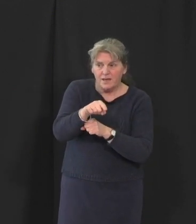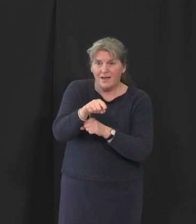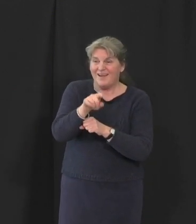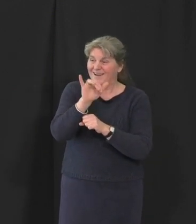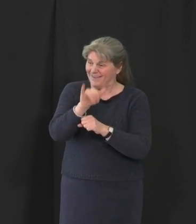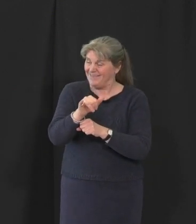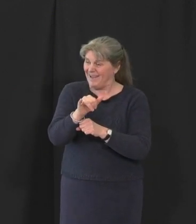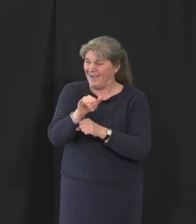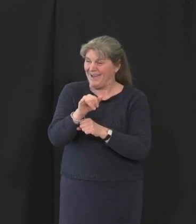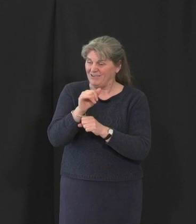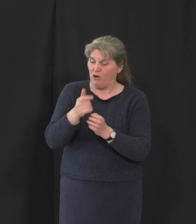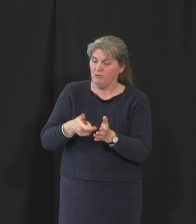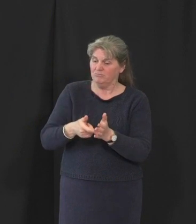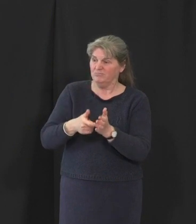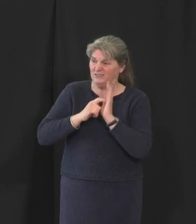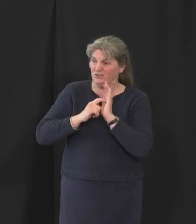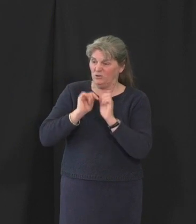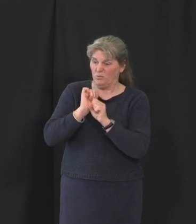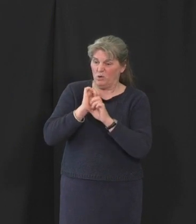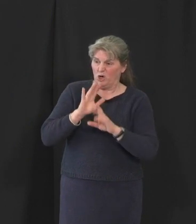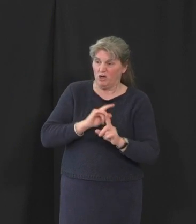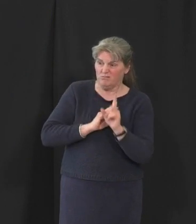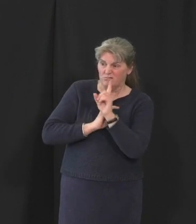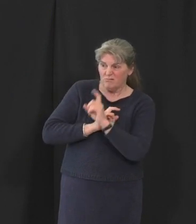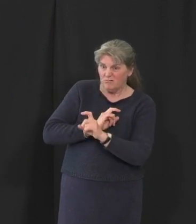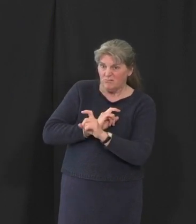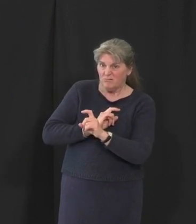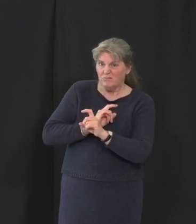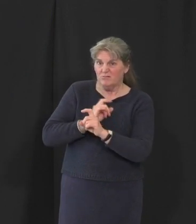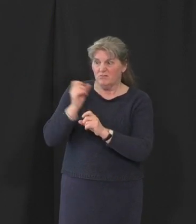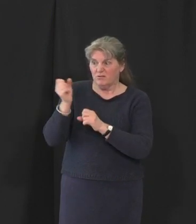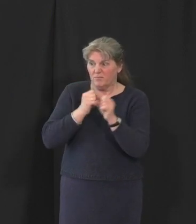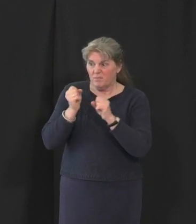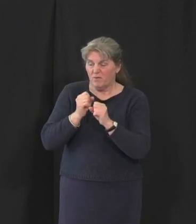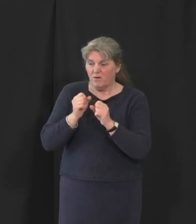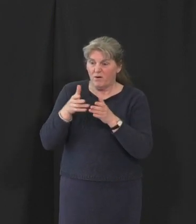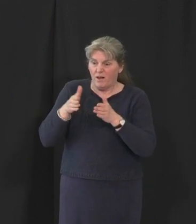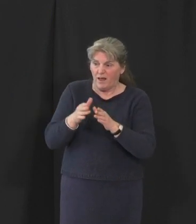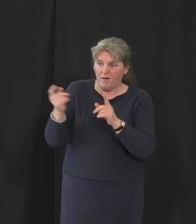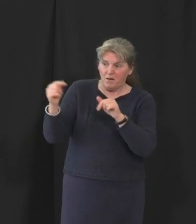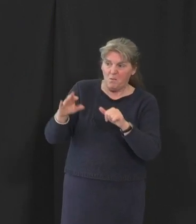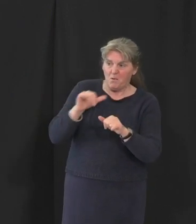coming very soon? Are we going to allow those people to come